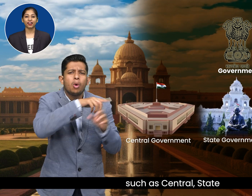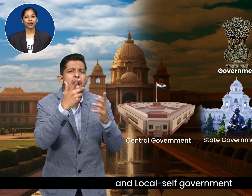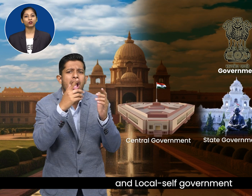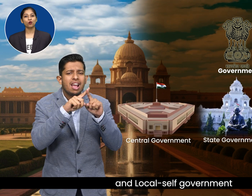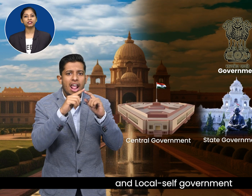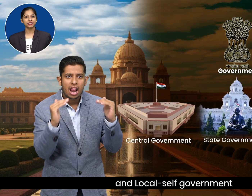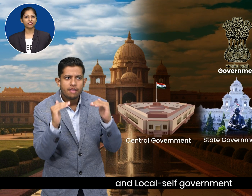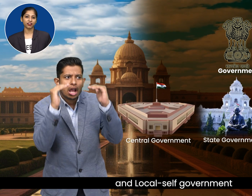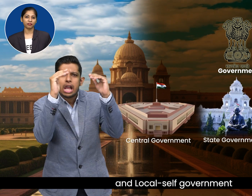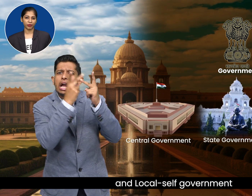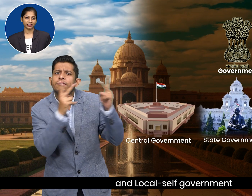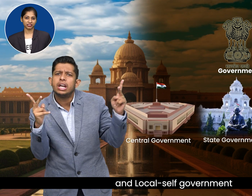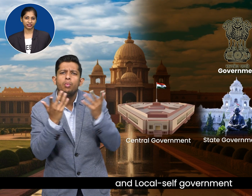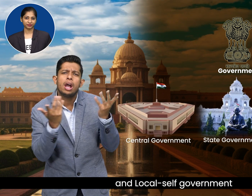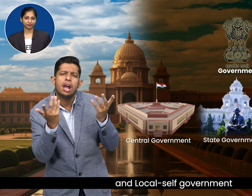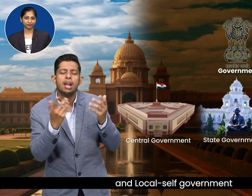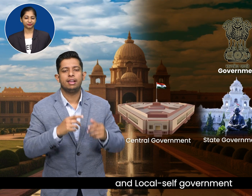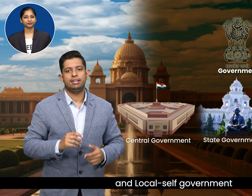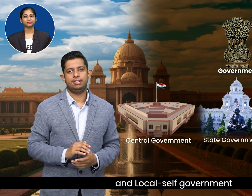state, and local self-government.